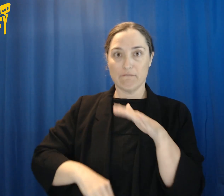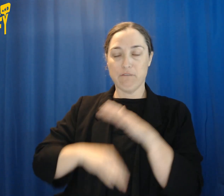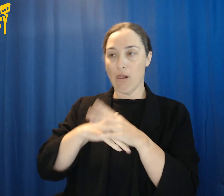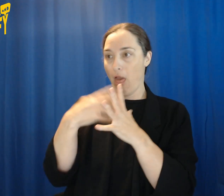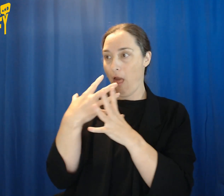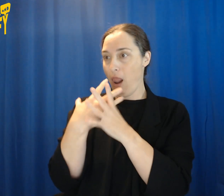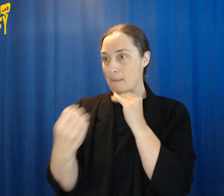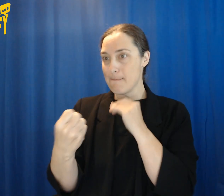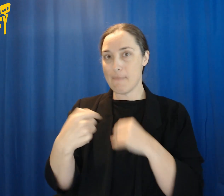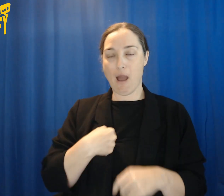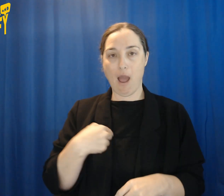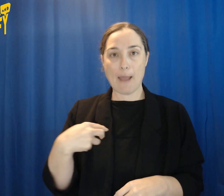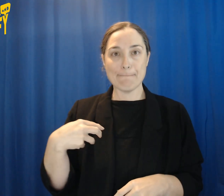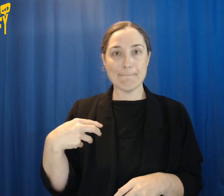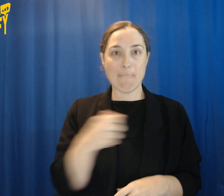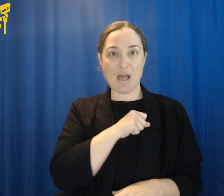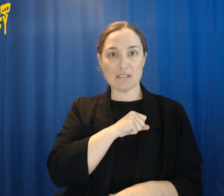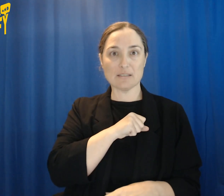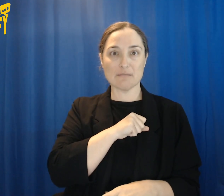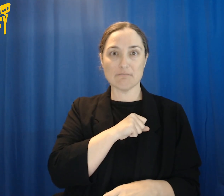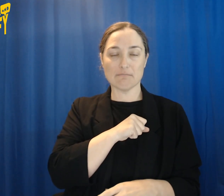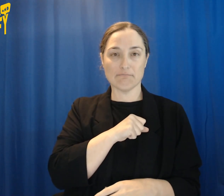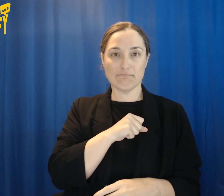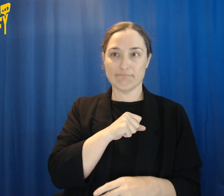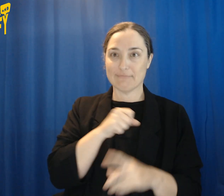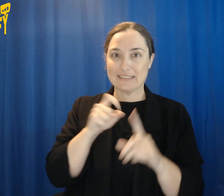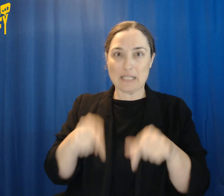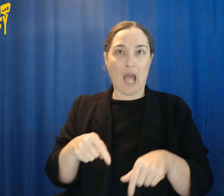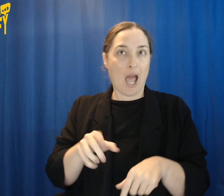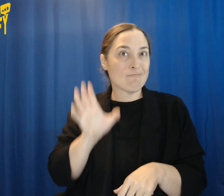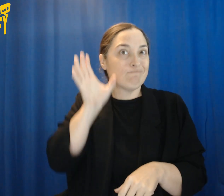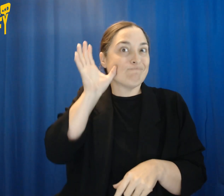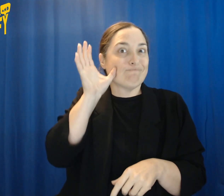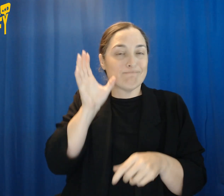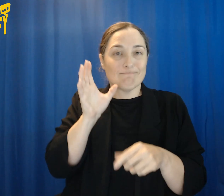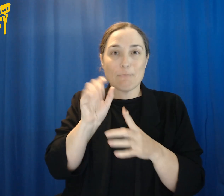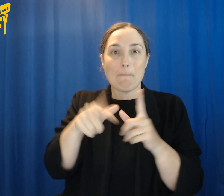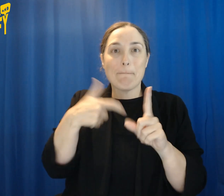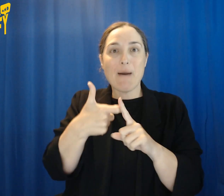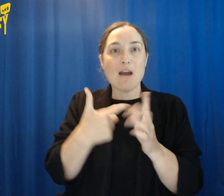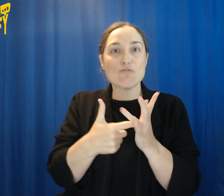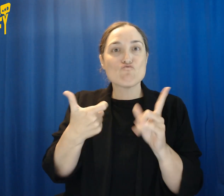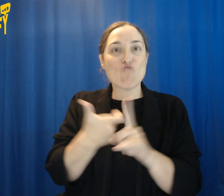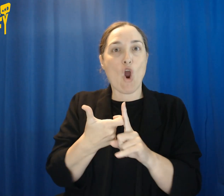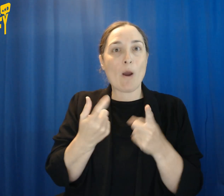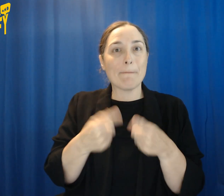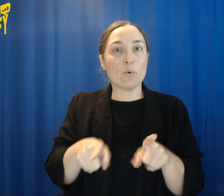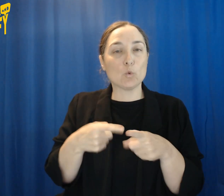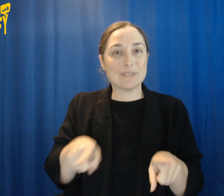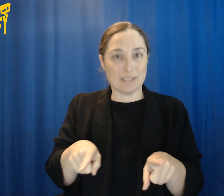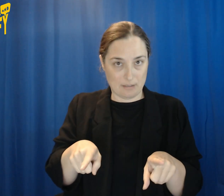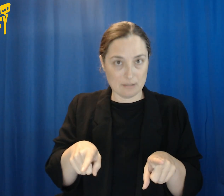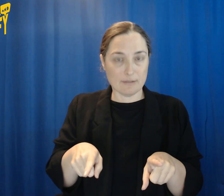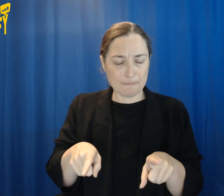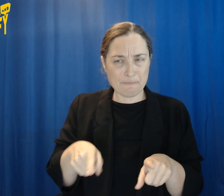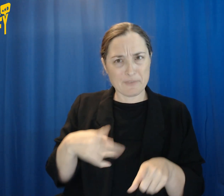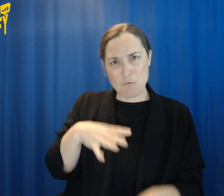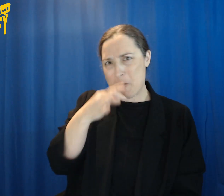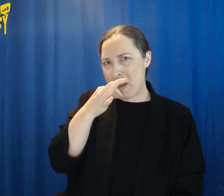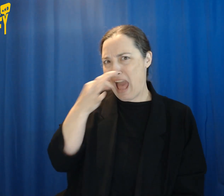immediate need to get into punk rock music. So I wanted to start by asking you who your favorite